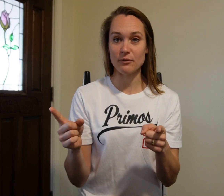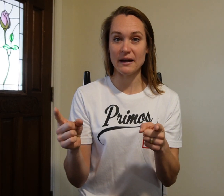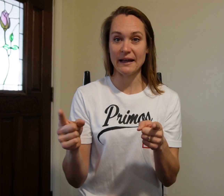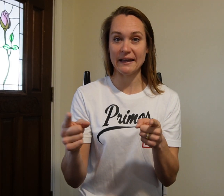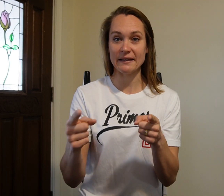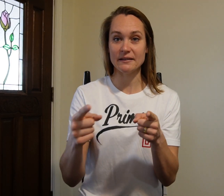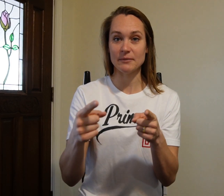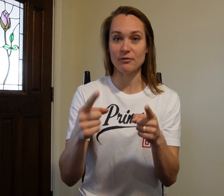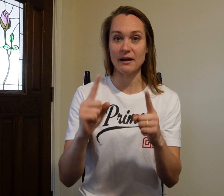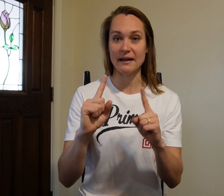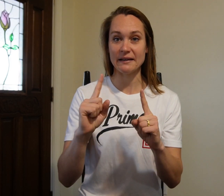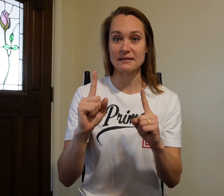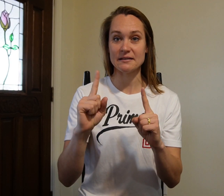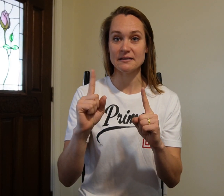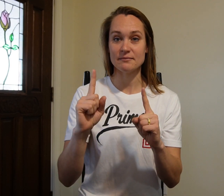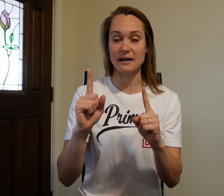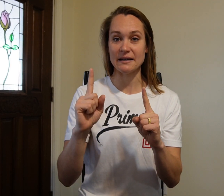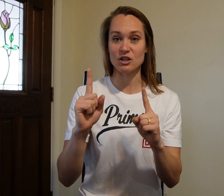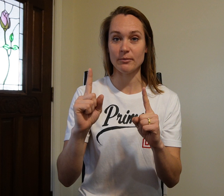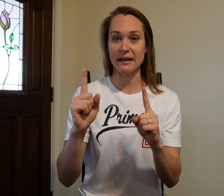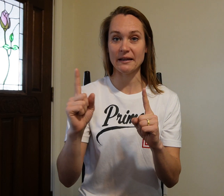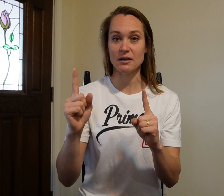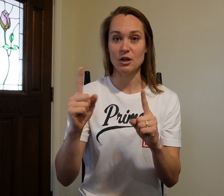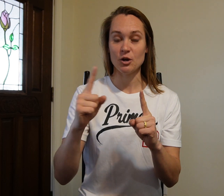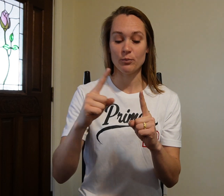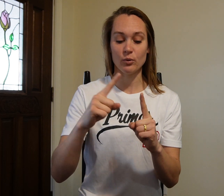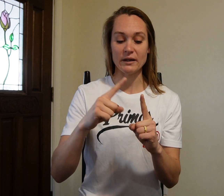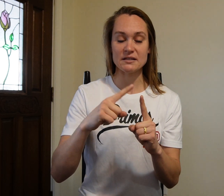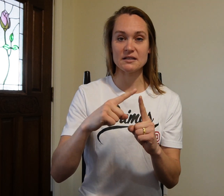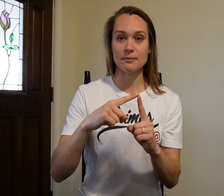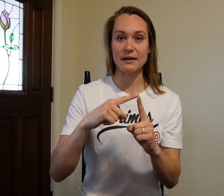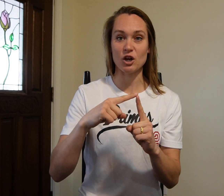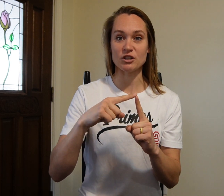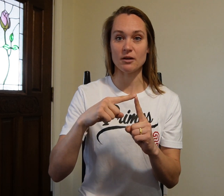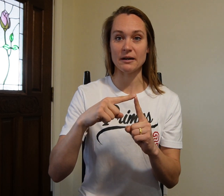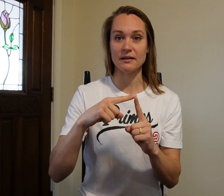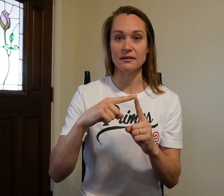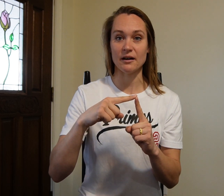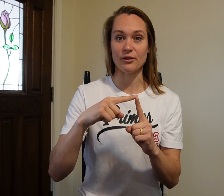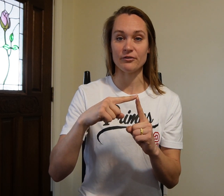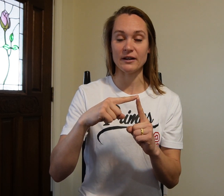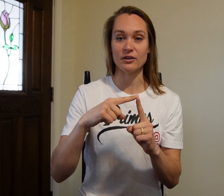right hand, my dominant hand points to my non-dominant other finger.